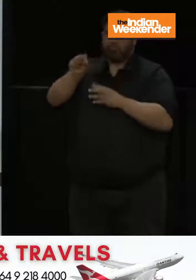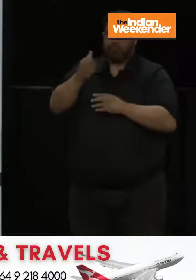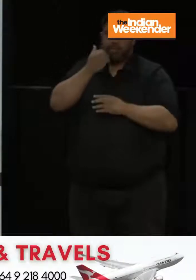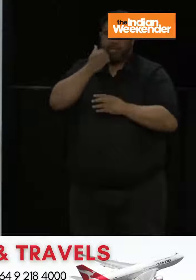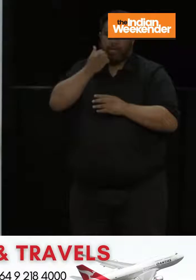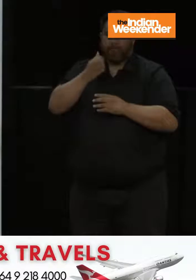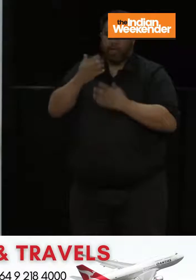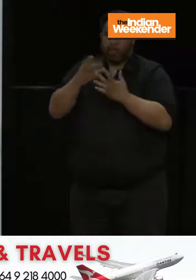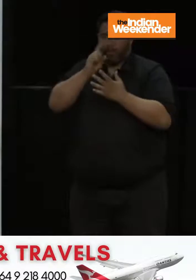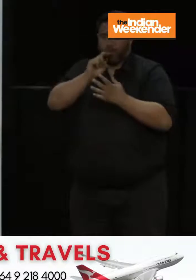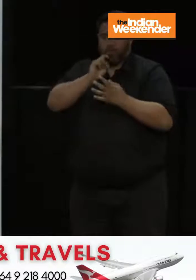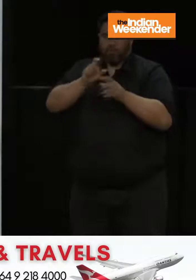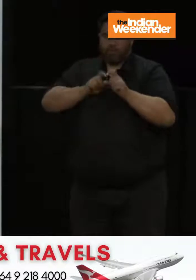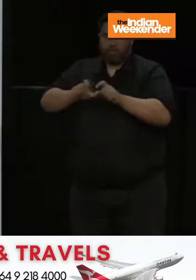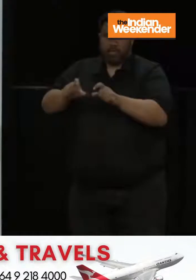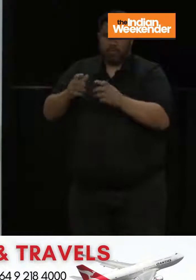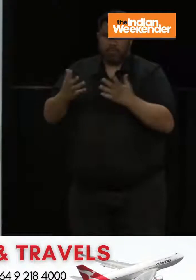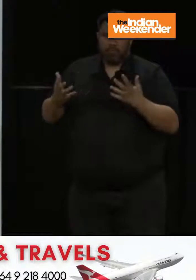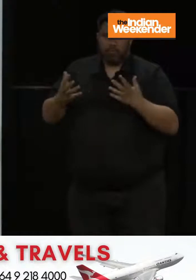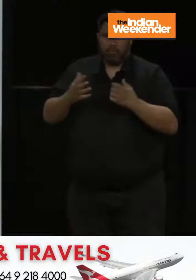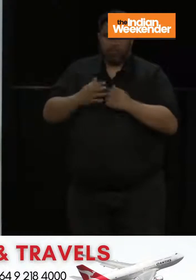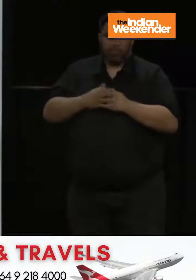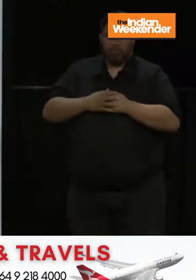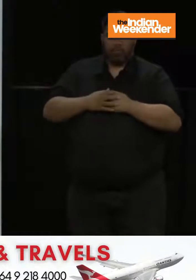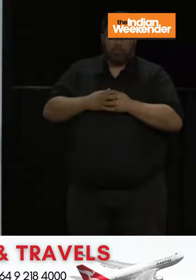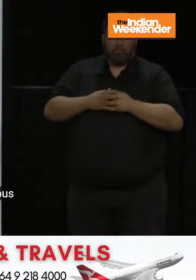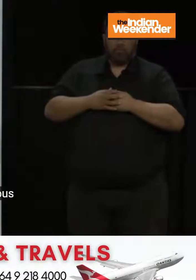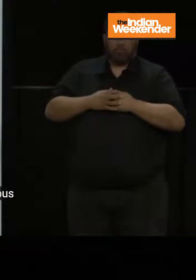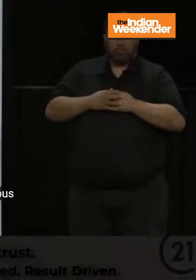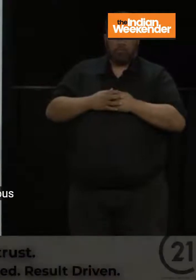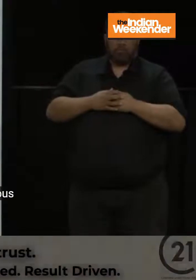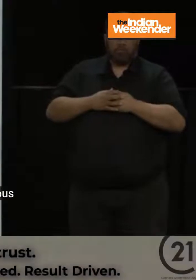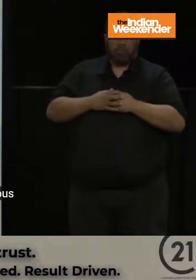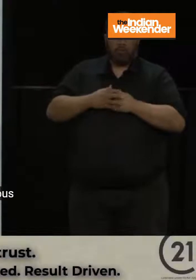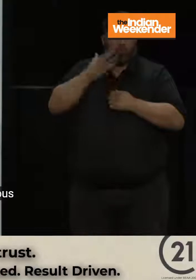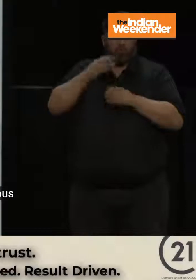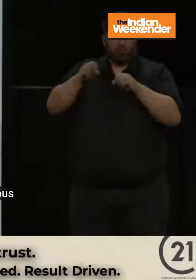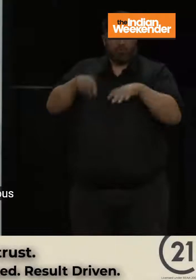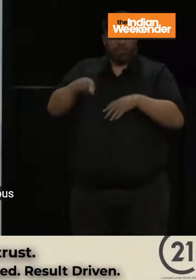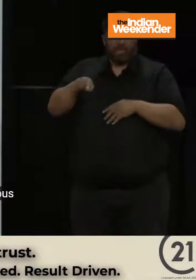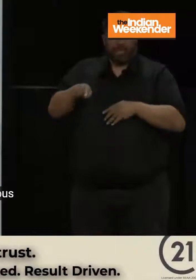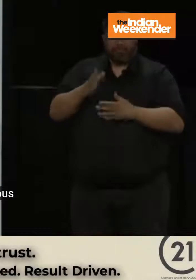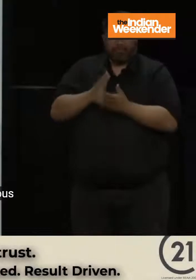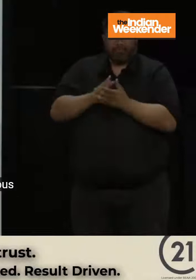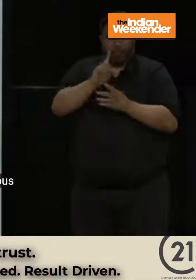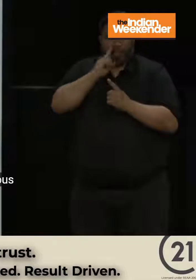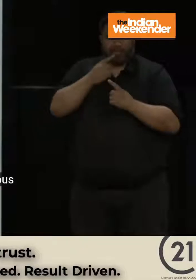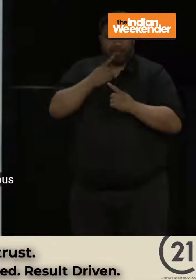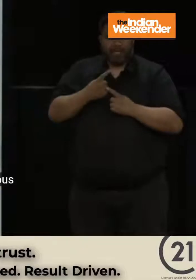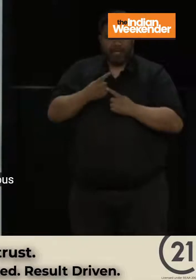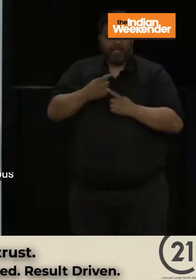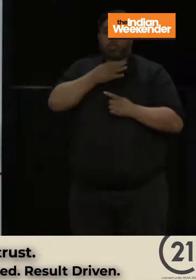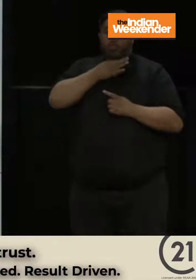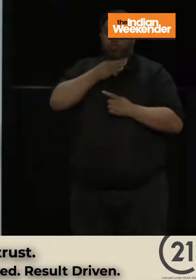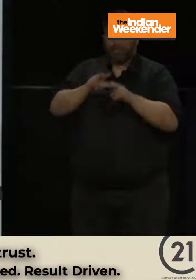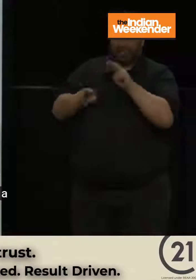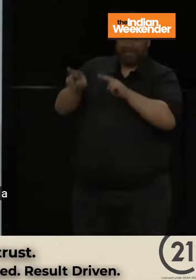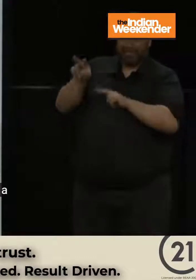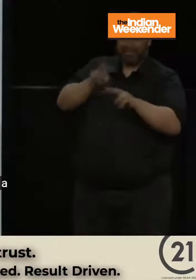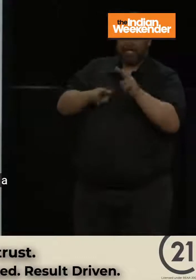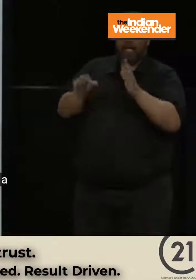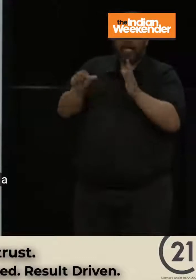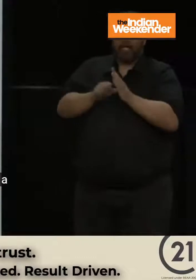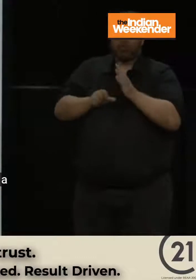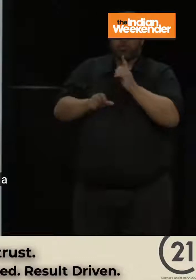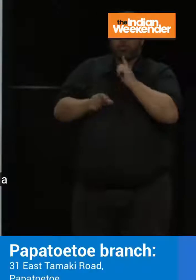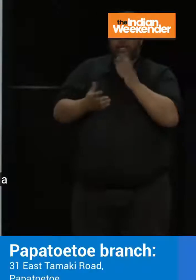for example, when the MIQ requirement is no longer a constraint. So the risk profile, again, it's difficult to model that. It's difficult